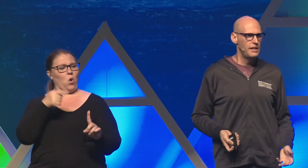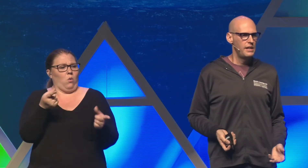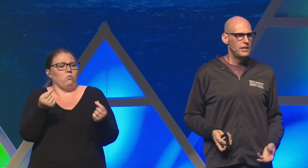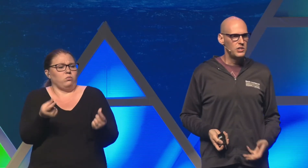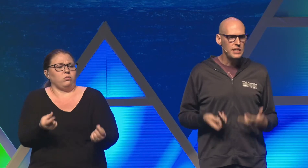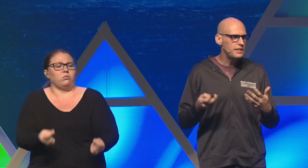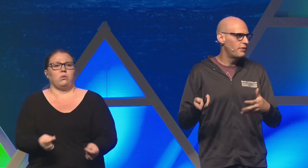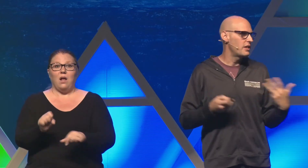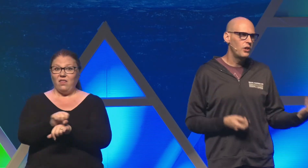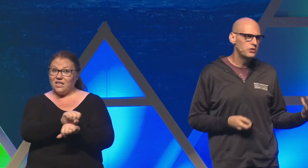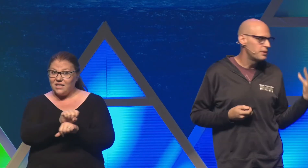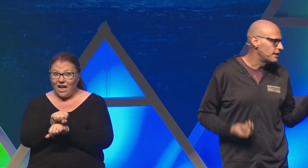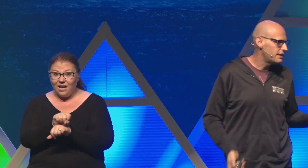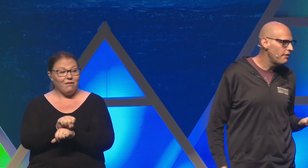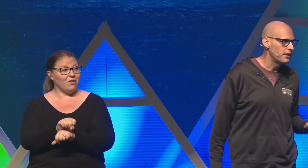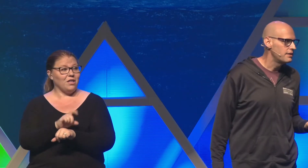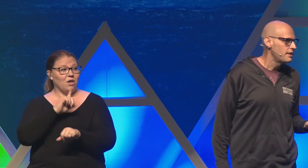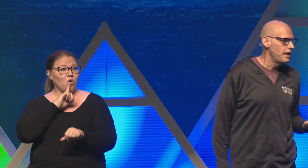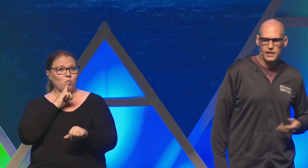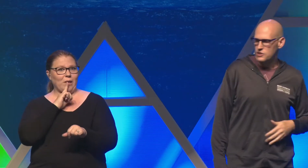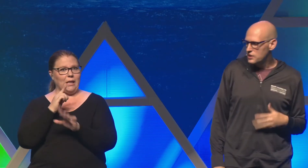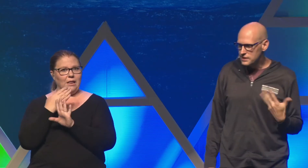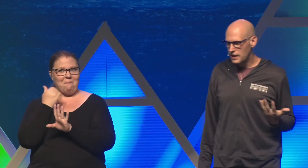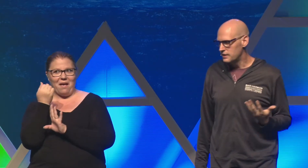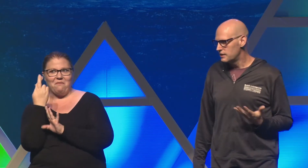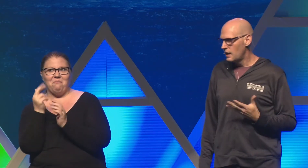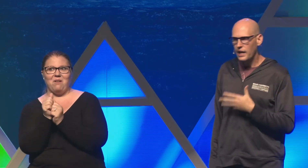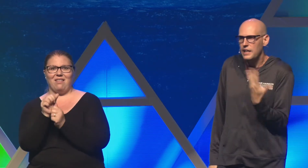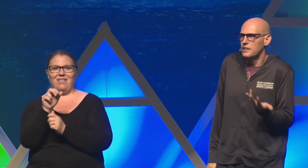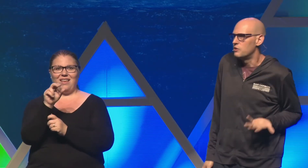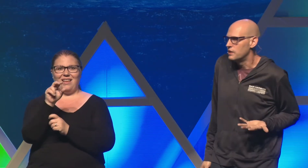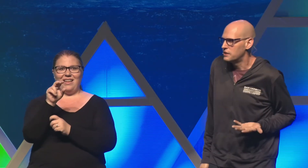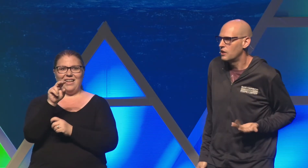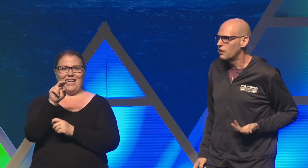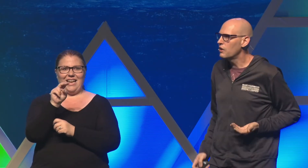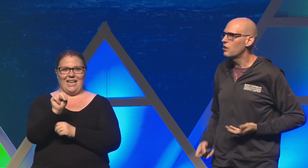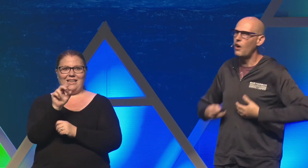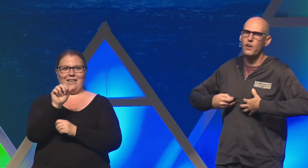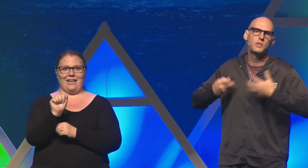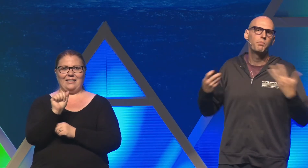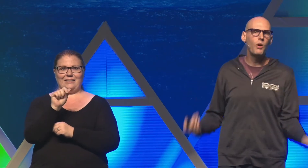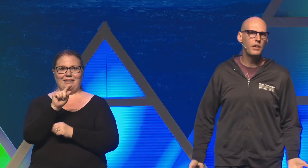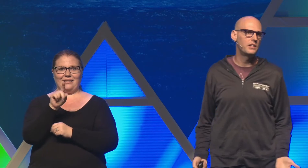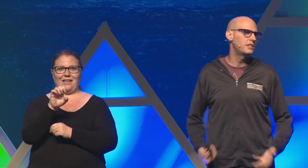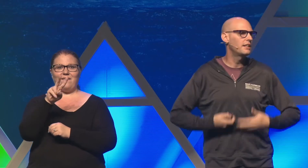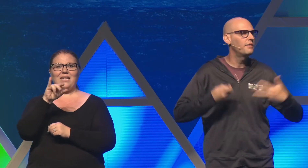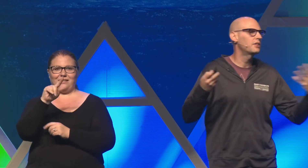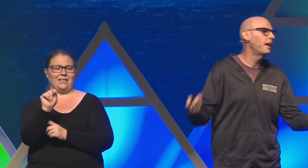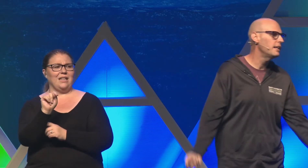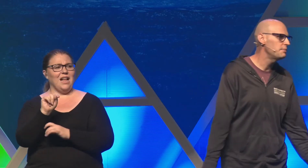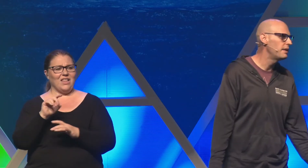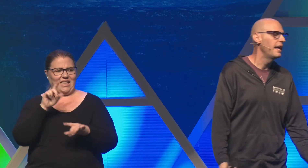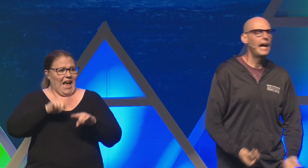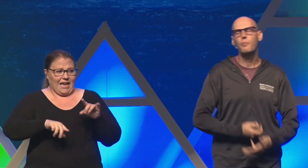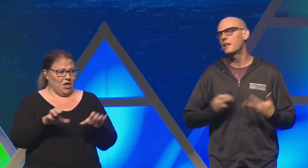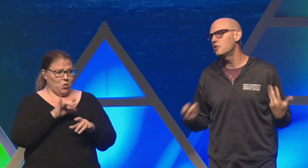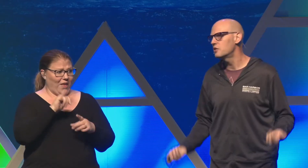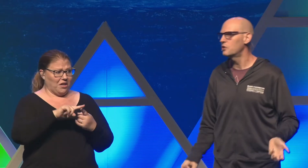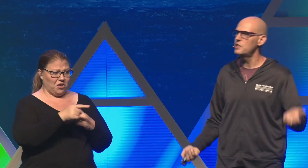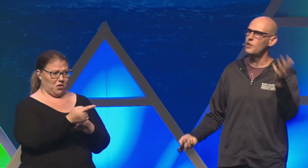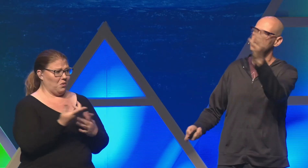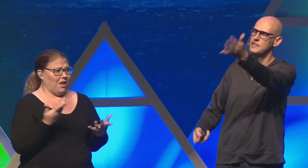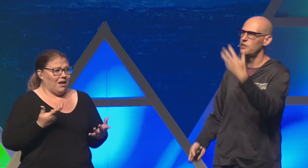maidservant, she's very close with Nitzevet. And she says, I can't do this to her. Her heart is broken. She loves her husband. How am I